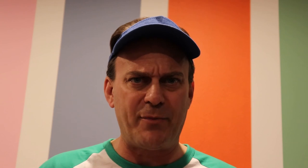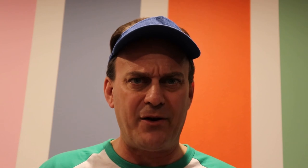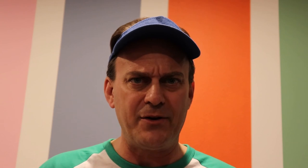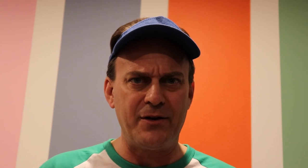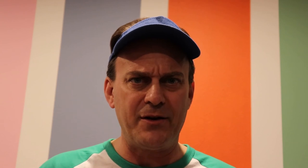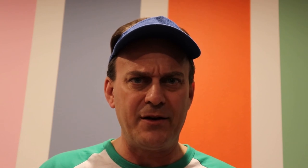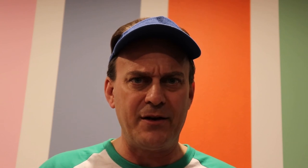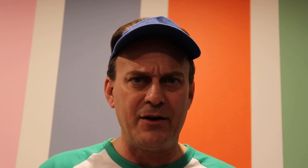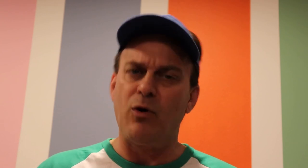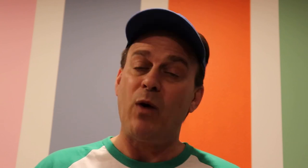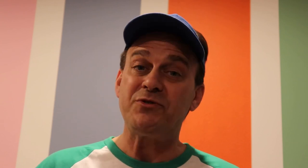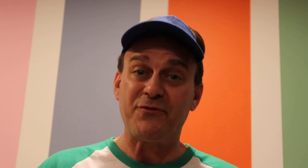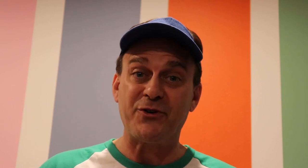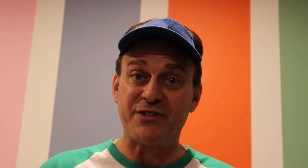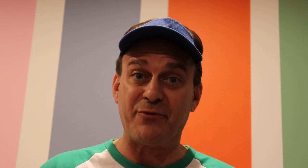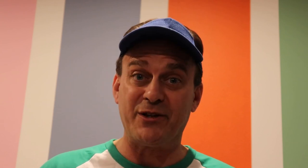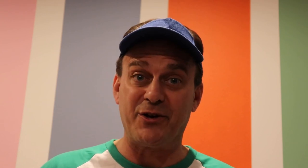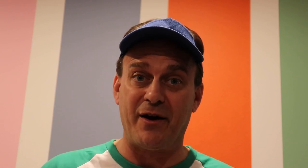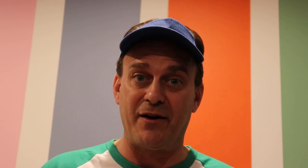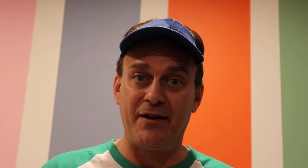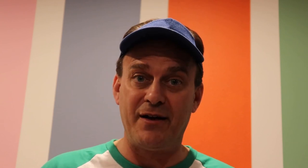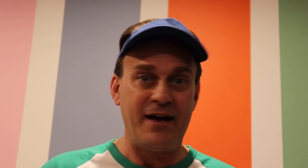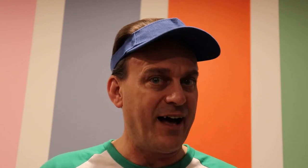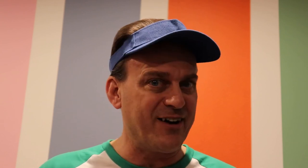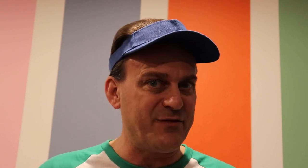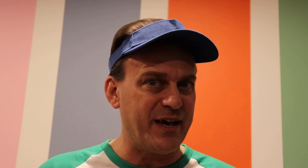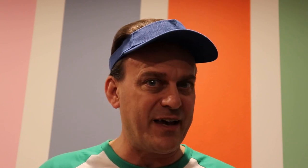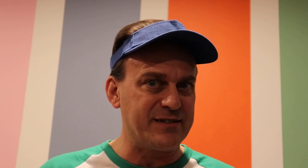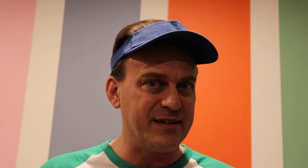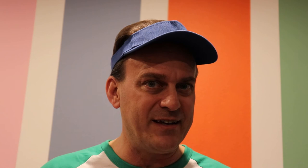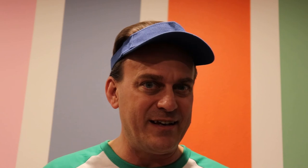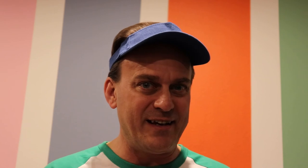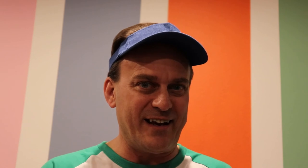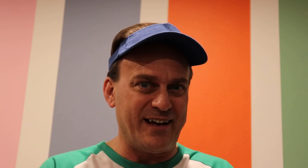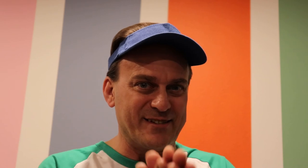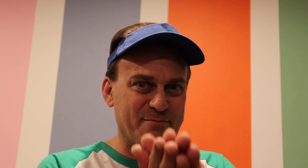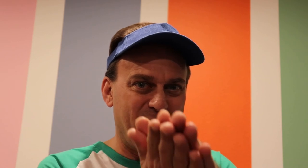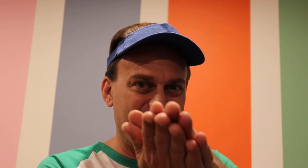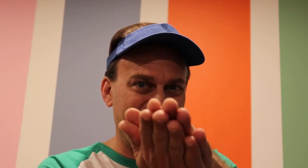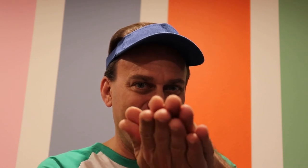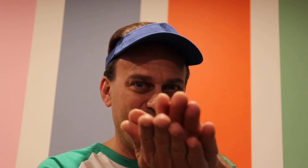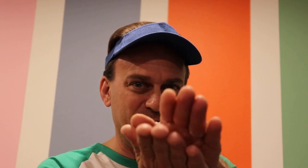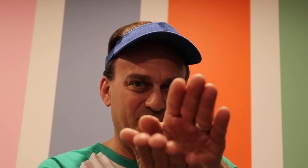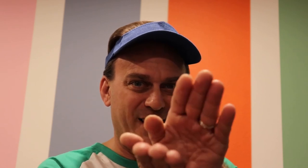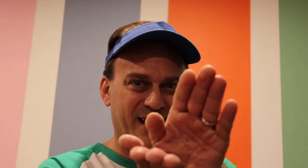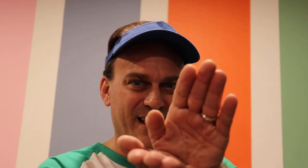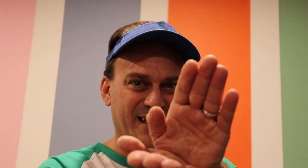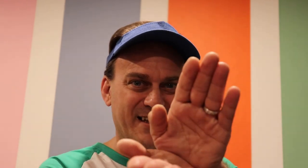about? Well, what was the first thing we learned about? I'll give you a hint. It has a mouth that opens wide like